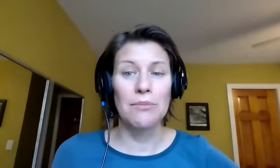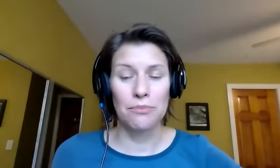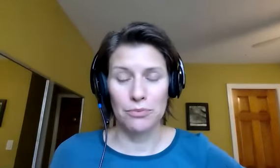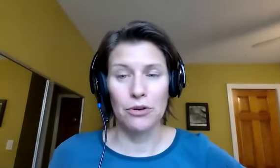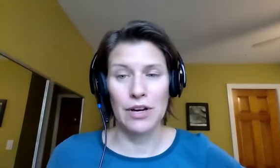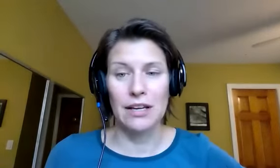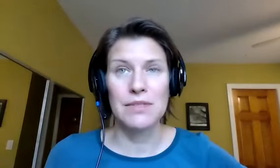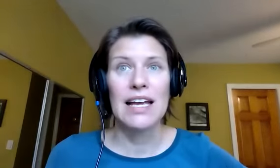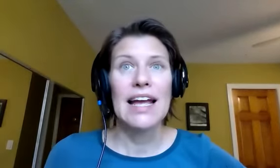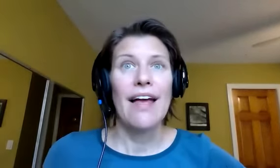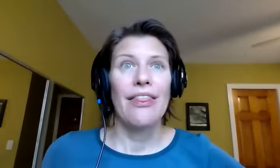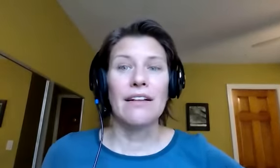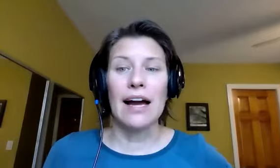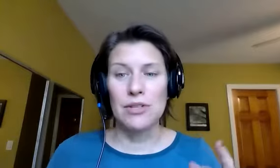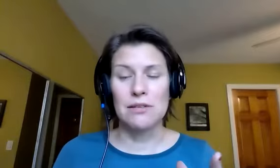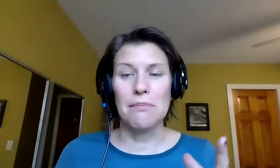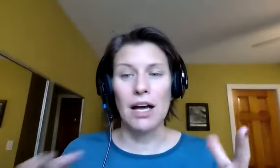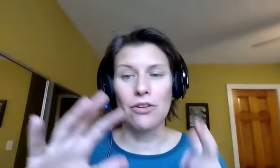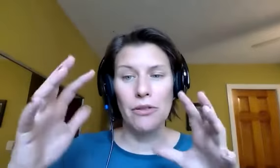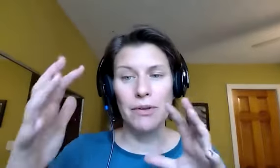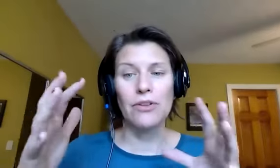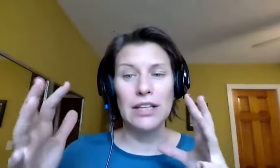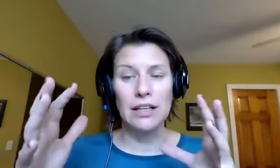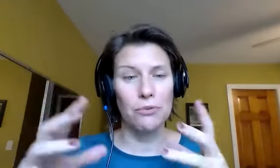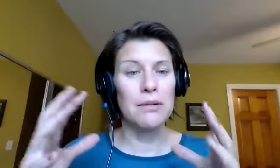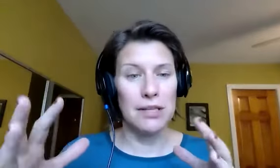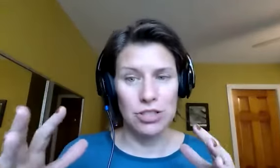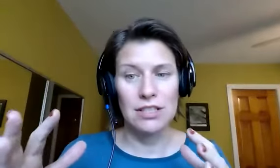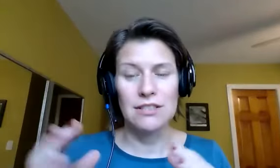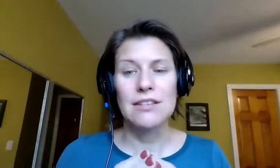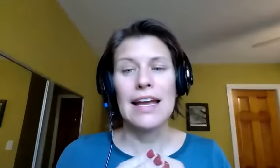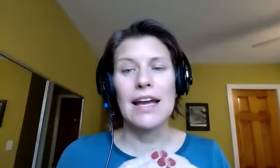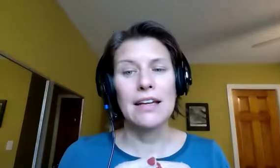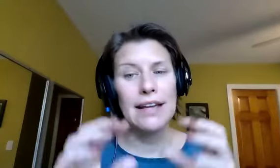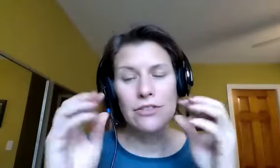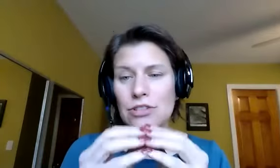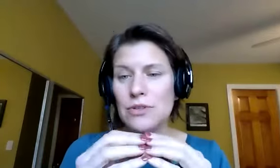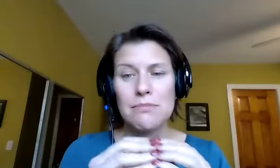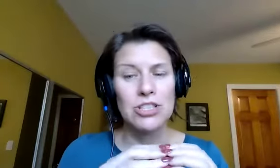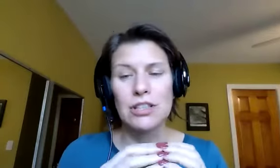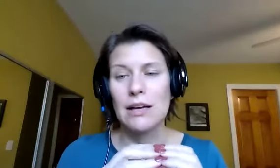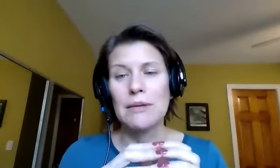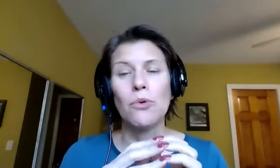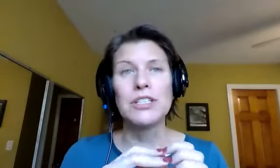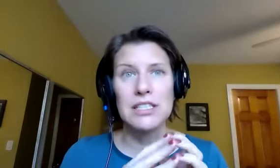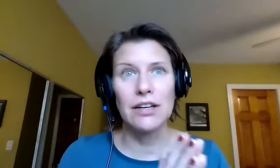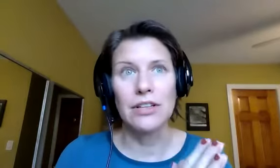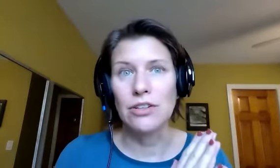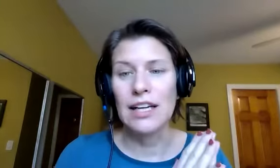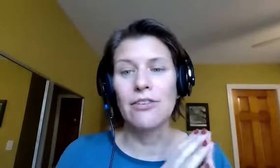programs that allow us to model the building in three dimensions. And down to as much, I mean, more detail than you could ever